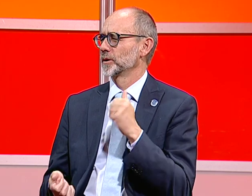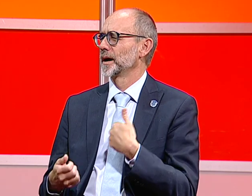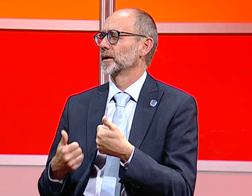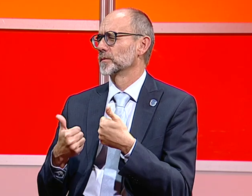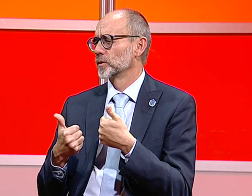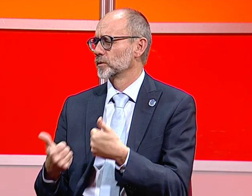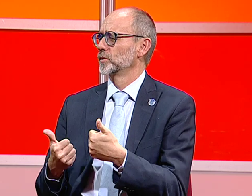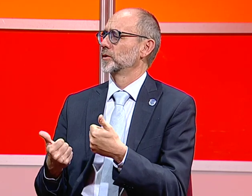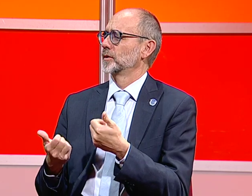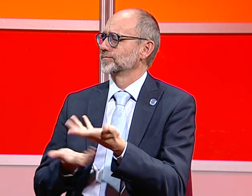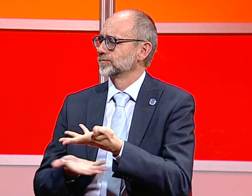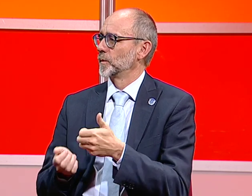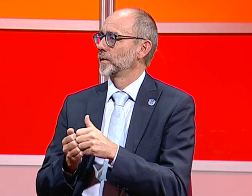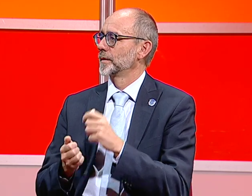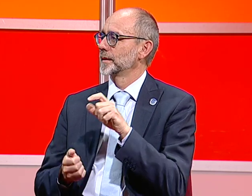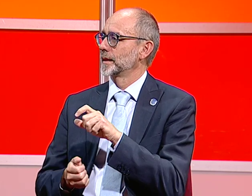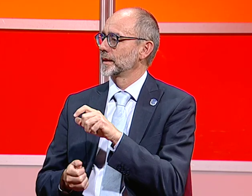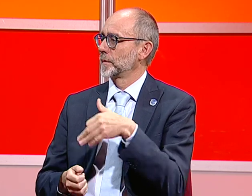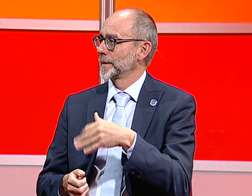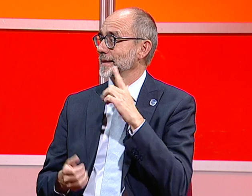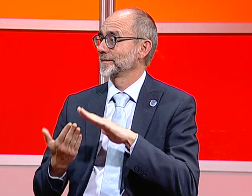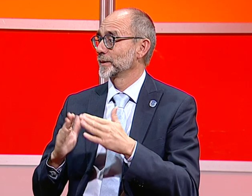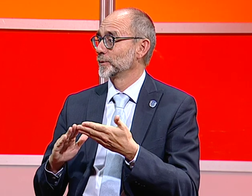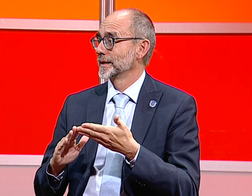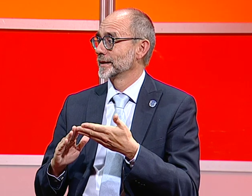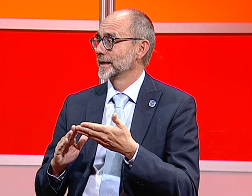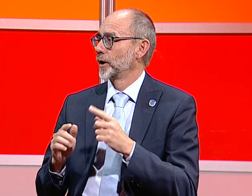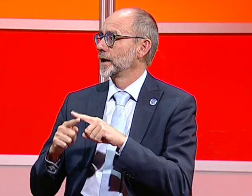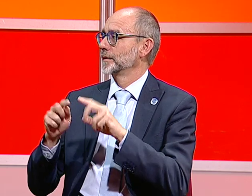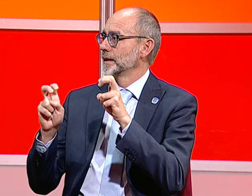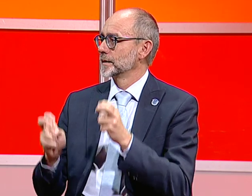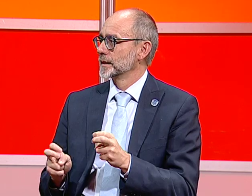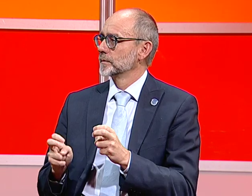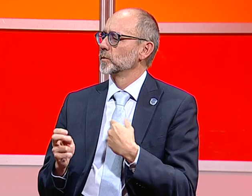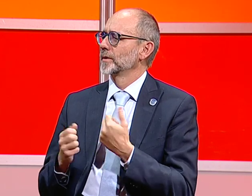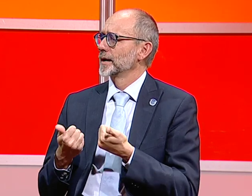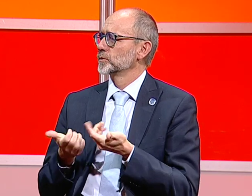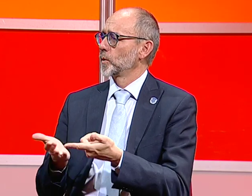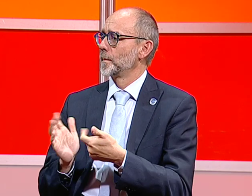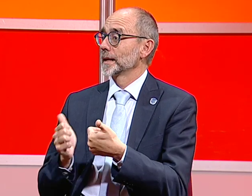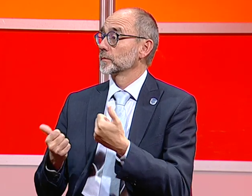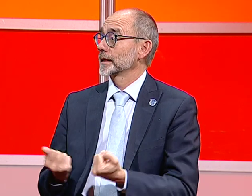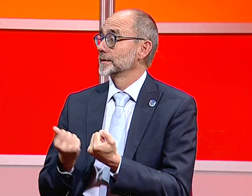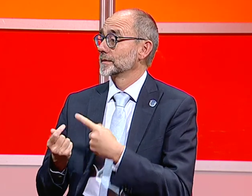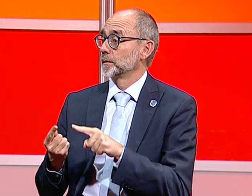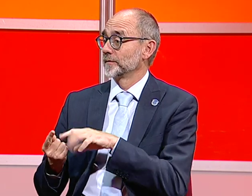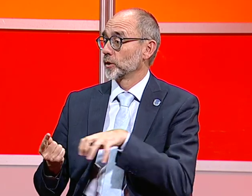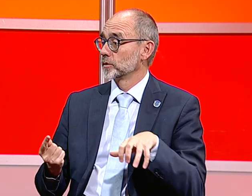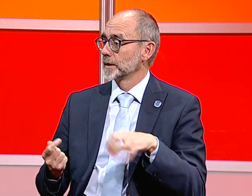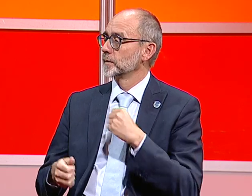different countries. Okay. Yesterday, we had a very good discussion and meeting with the deaf community